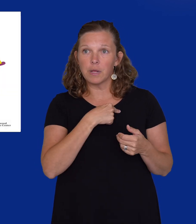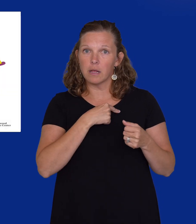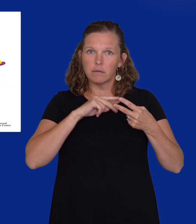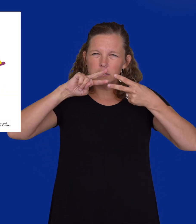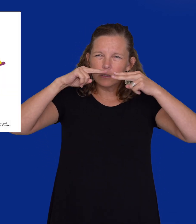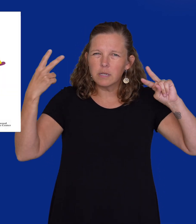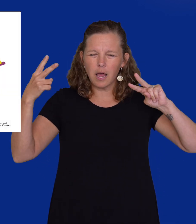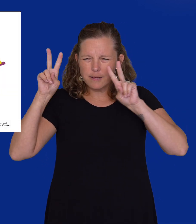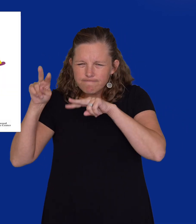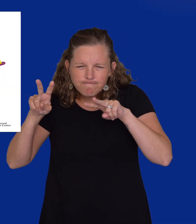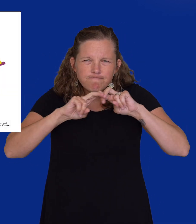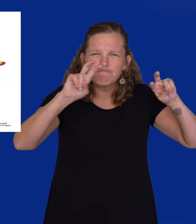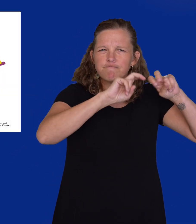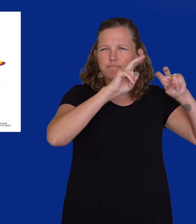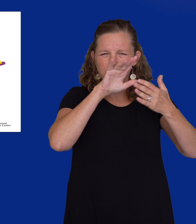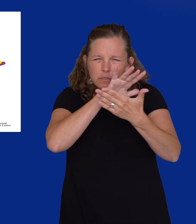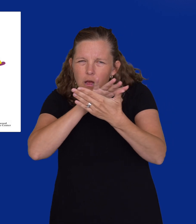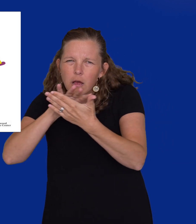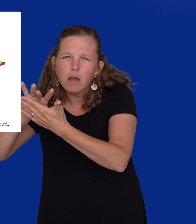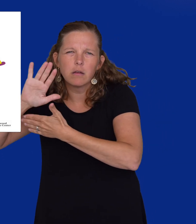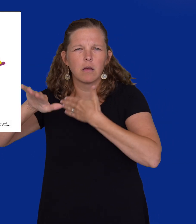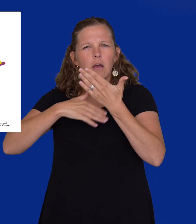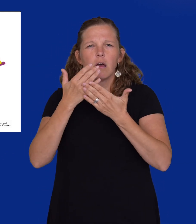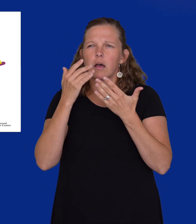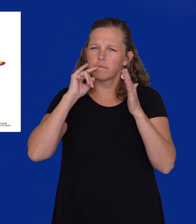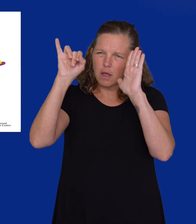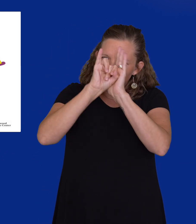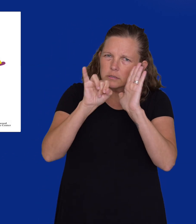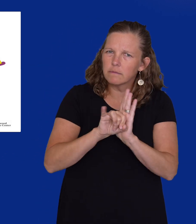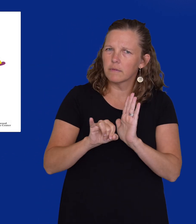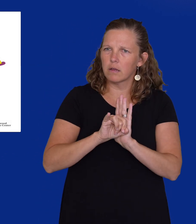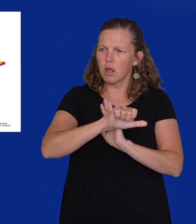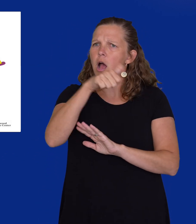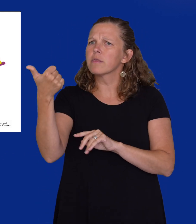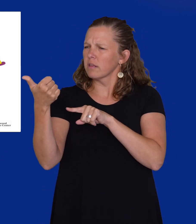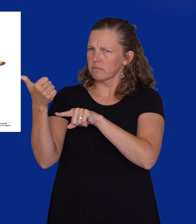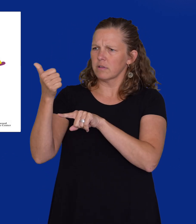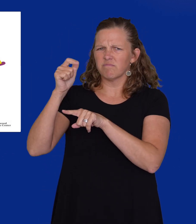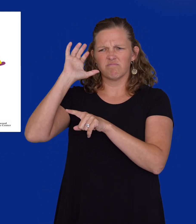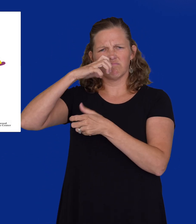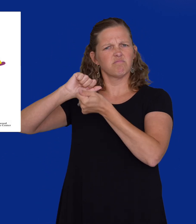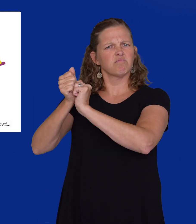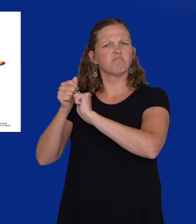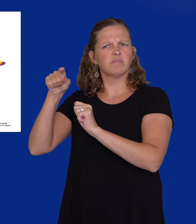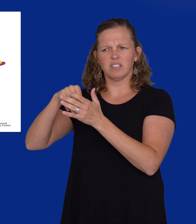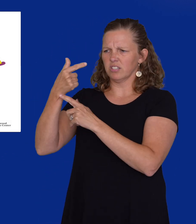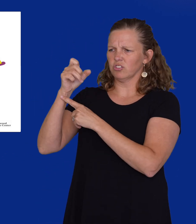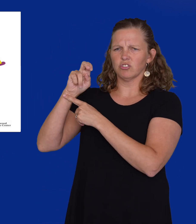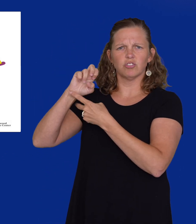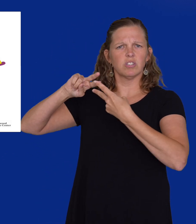As we're looking across all of the genetic information, we can identify additional